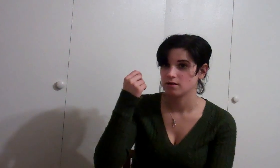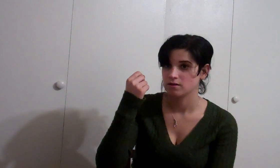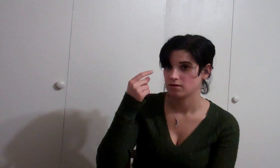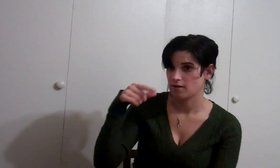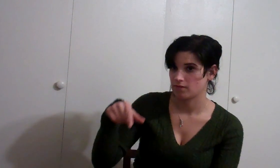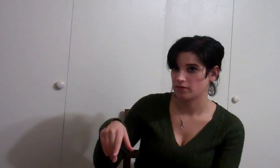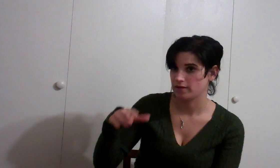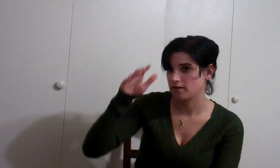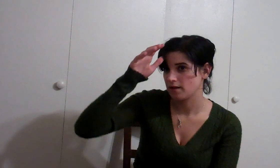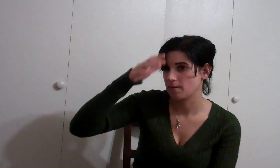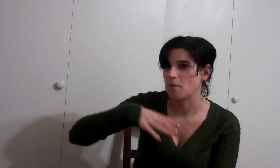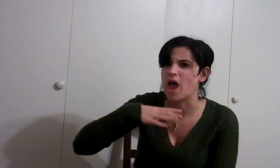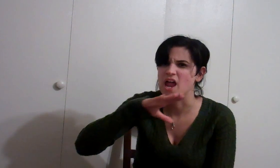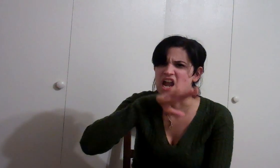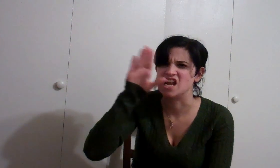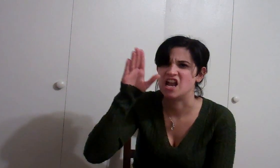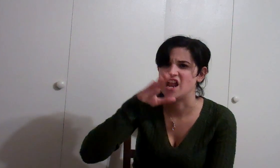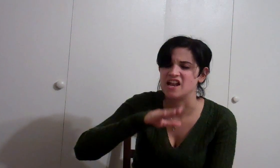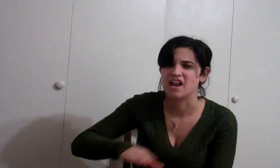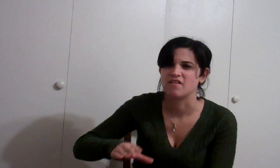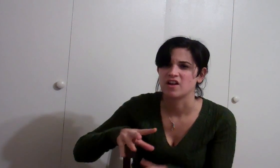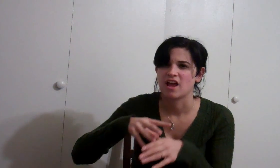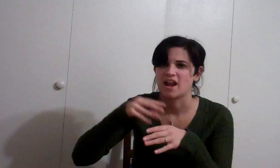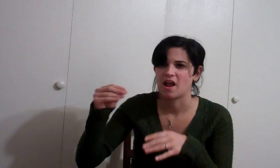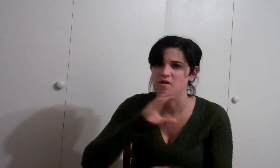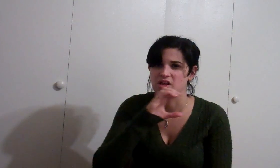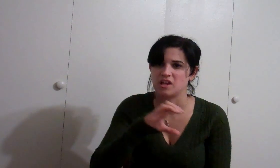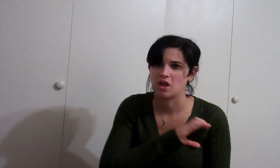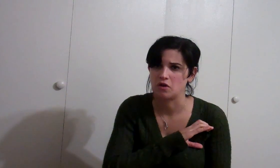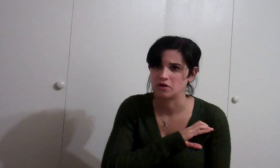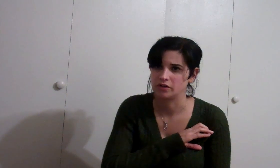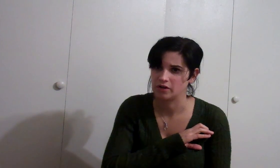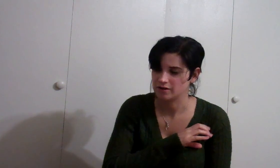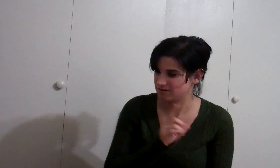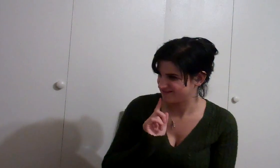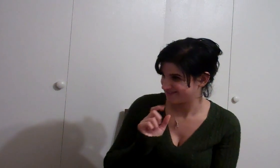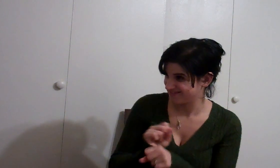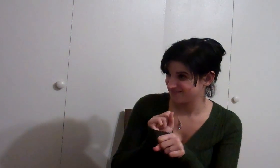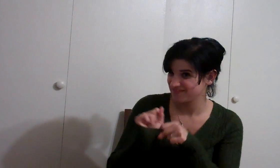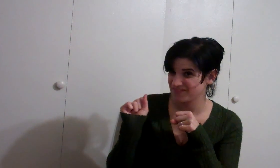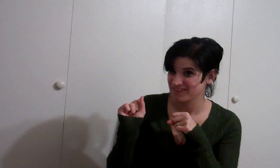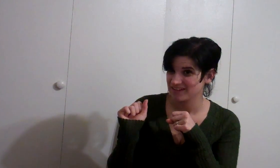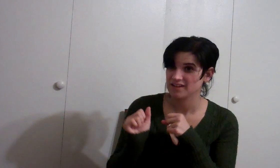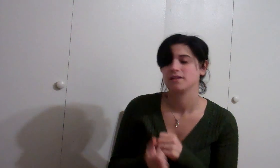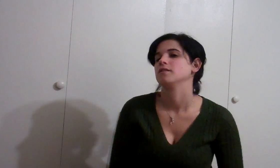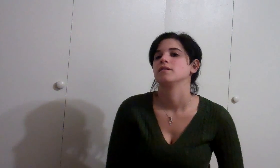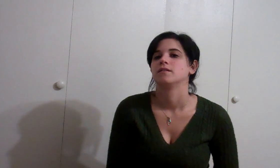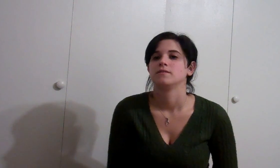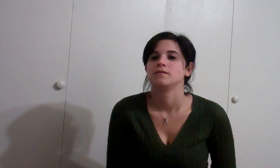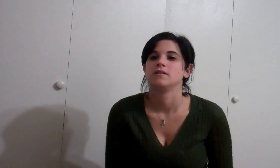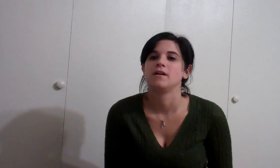was cross and grumpy when he was in the film, and cross and tell us about it. He was always the